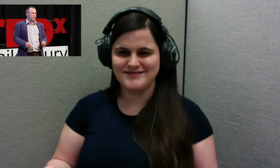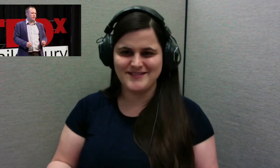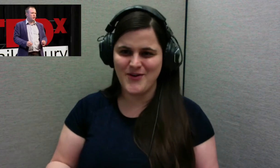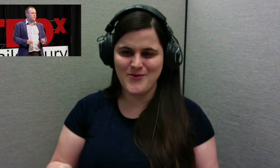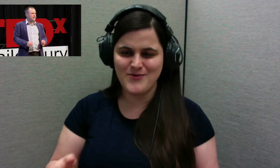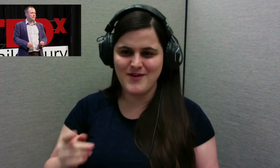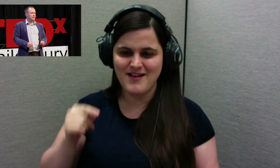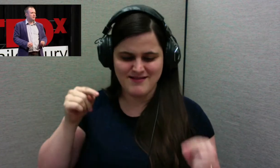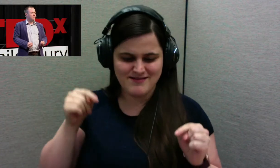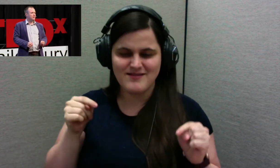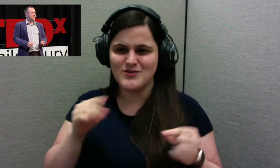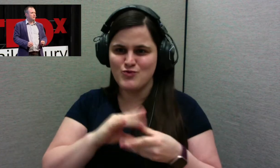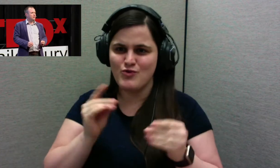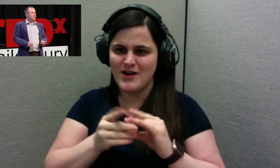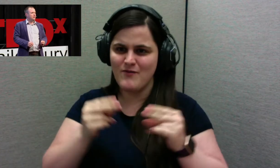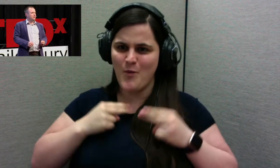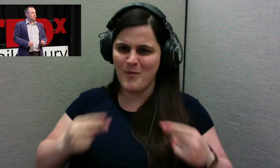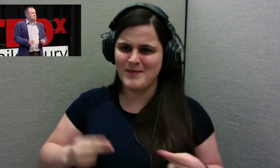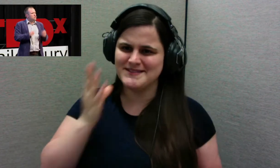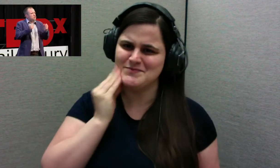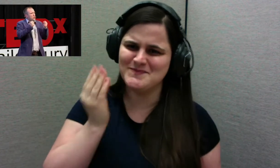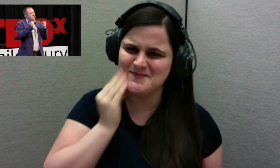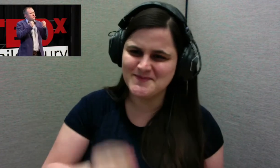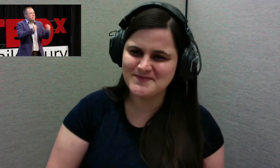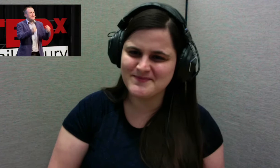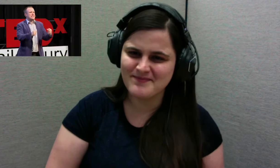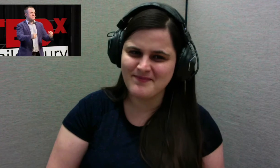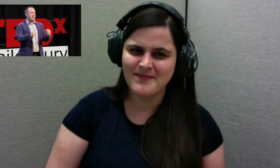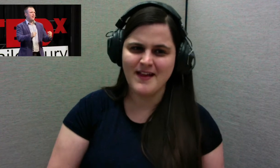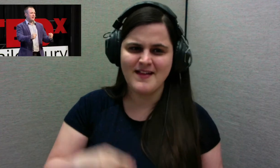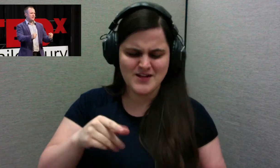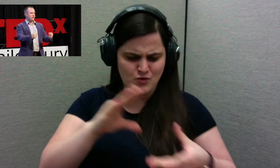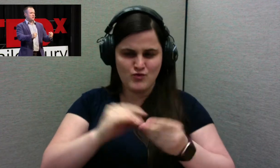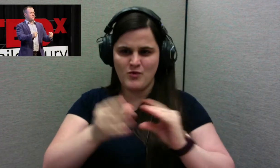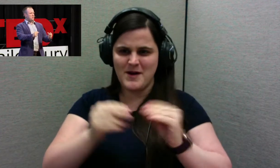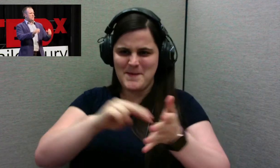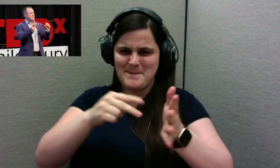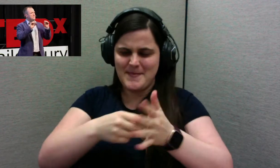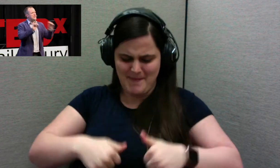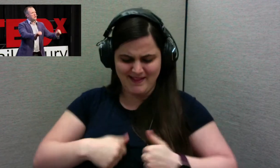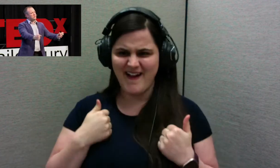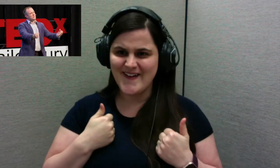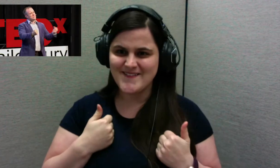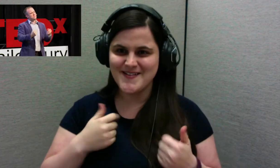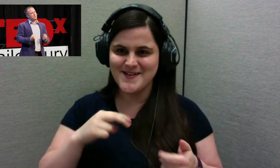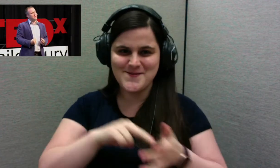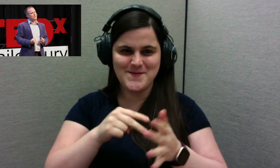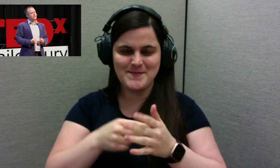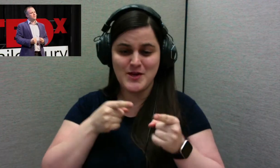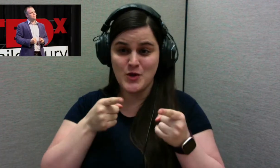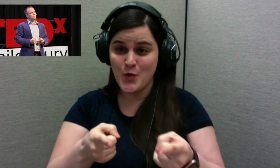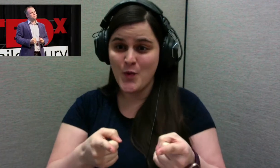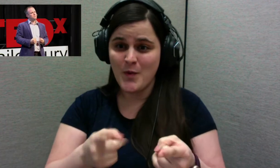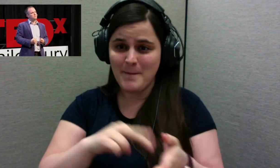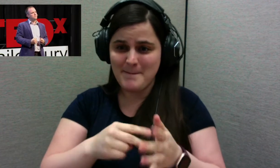is the story of humanity. This is the story of what it means to be alive, of what it means to be you, of what it means to be me.